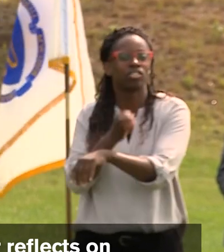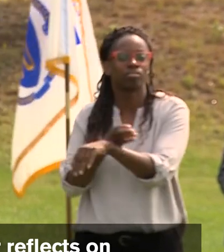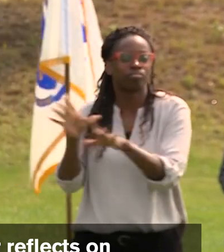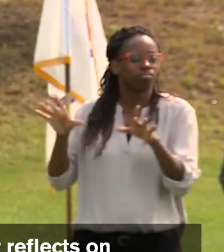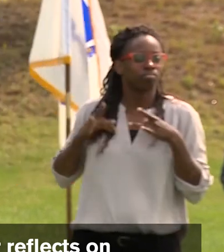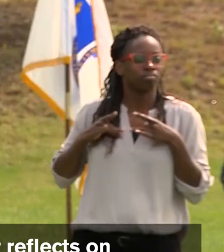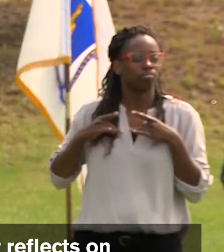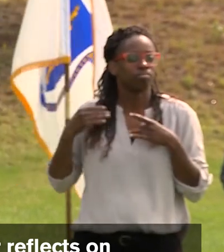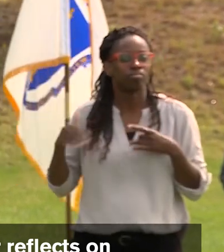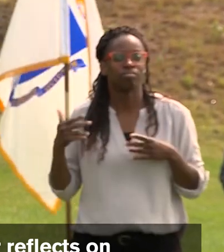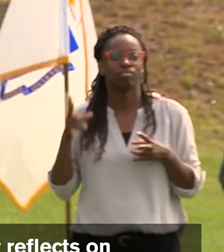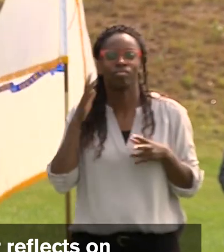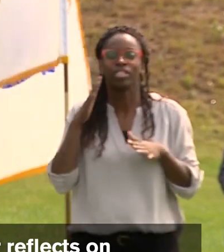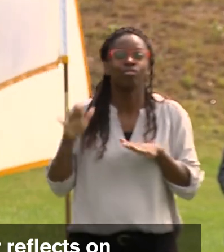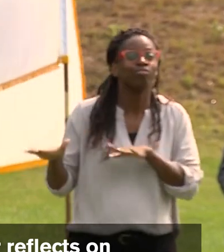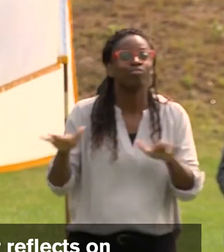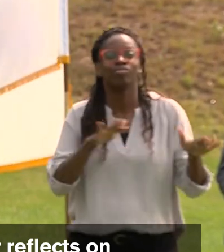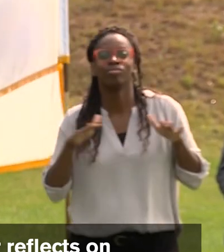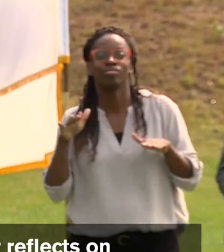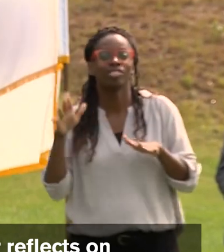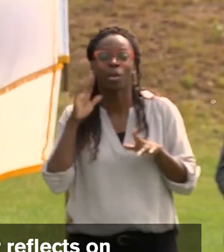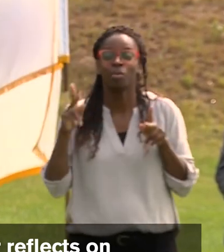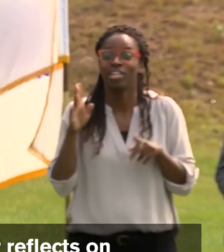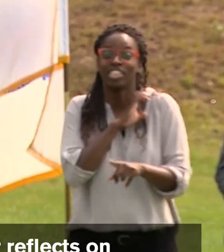kinetic energy.